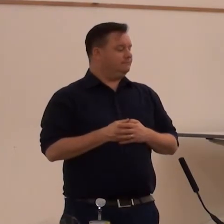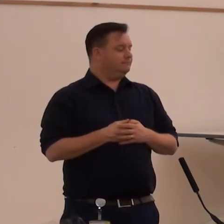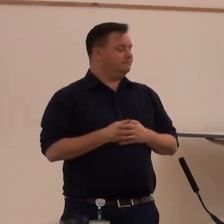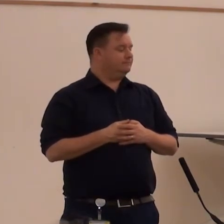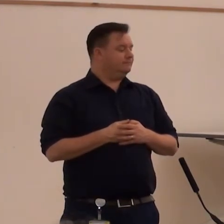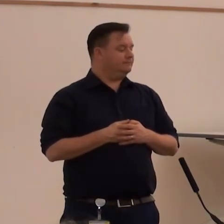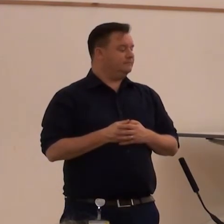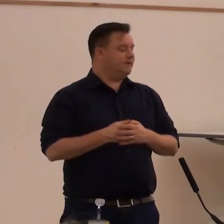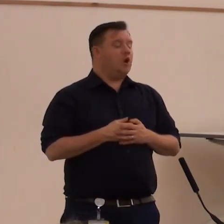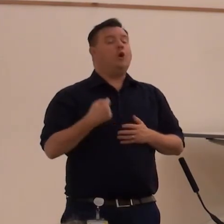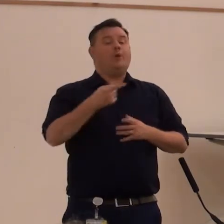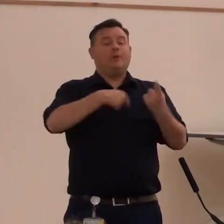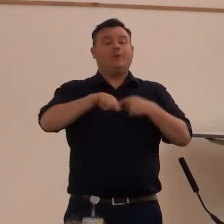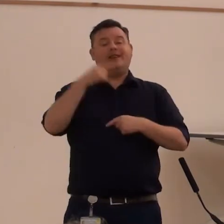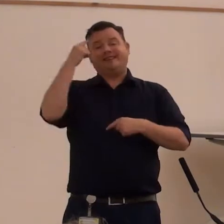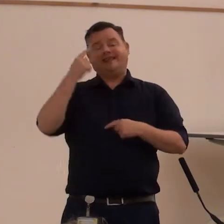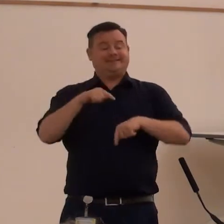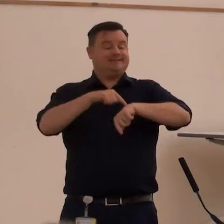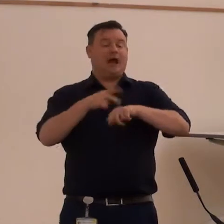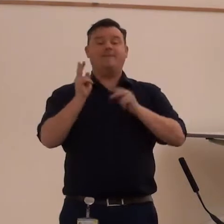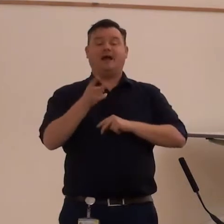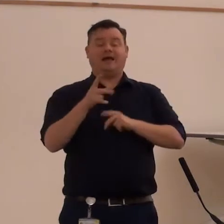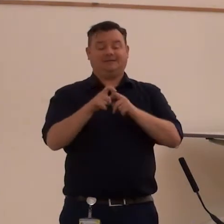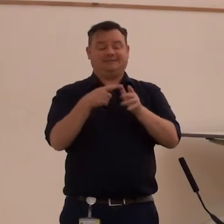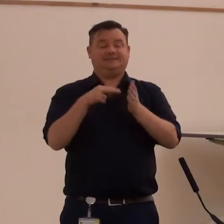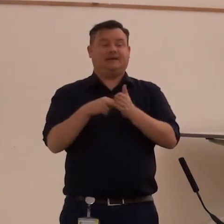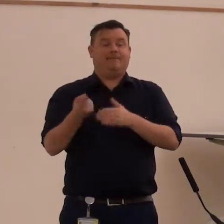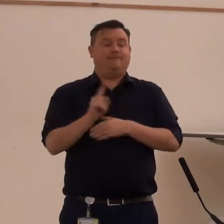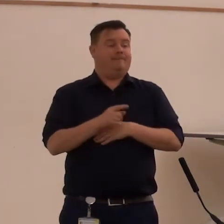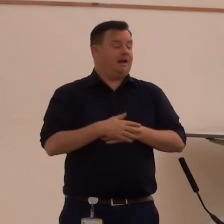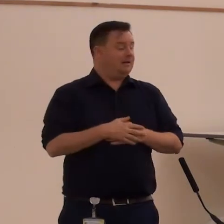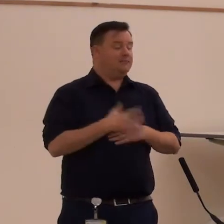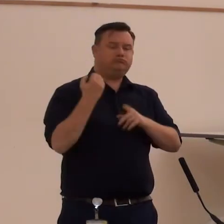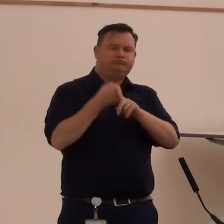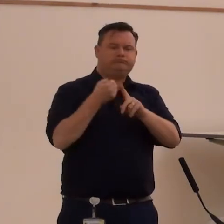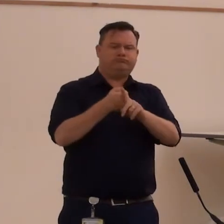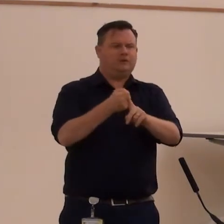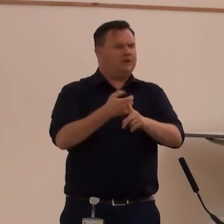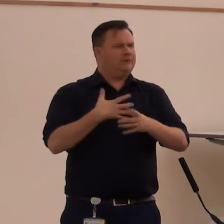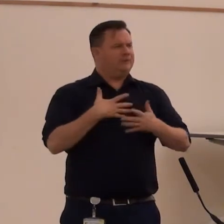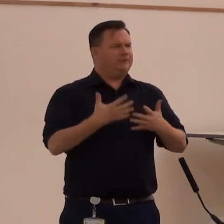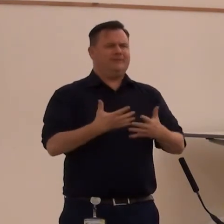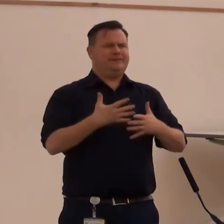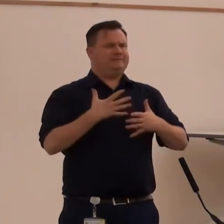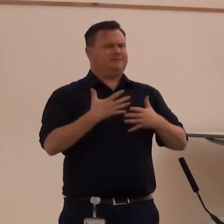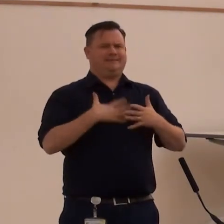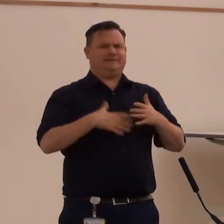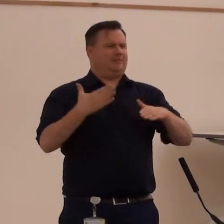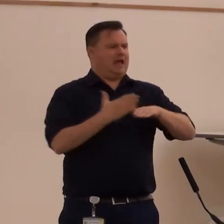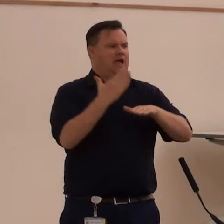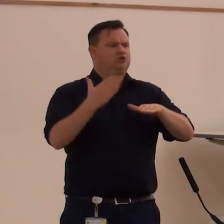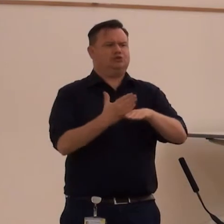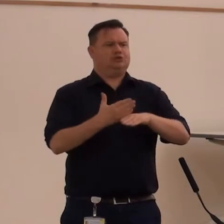We think it's time we got more visible again. And the thing is, they're having some really great and really dramatic actions.